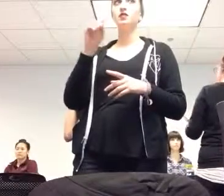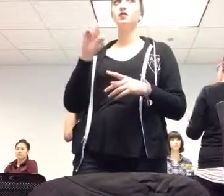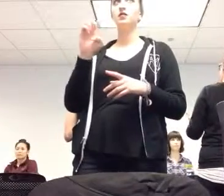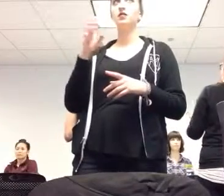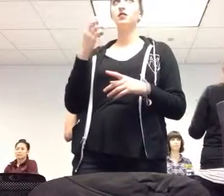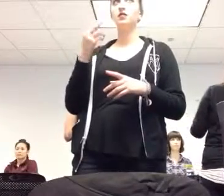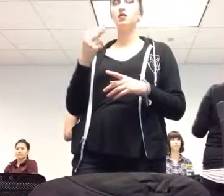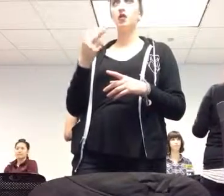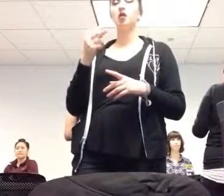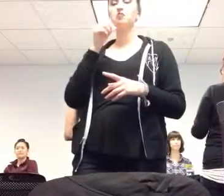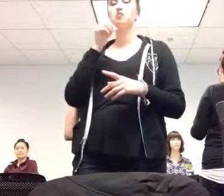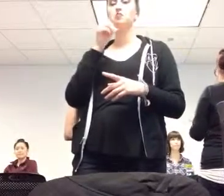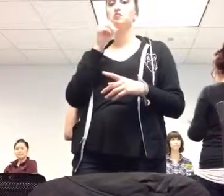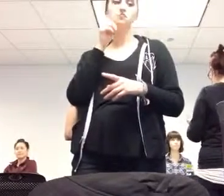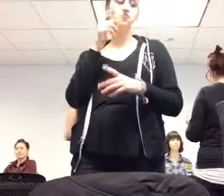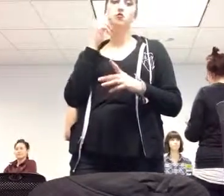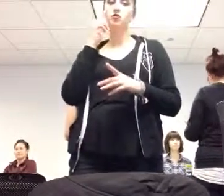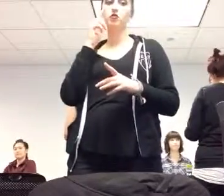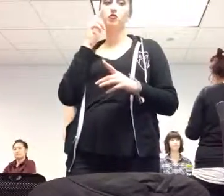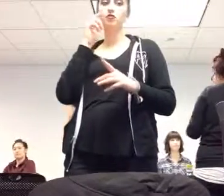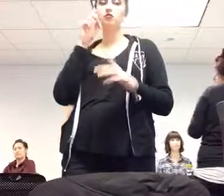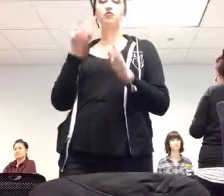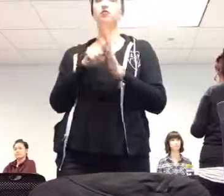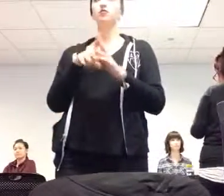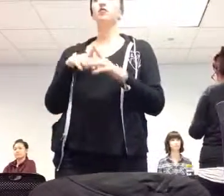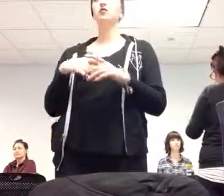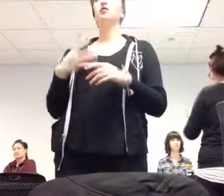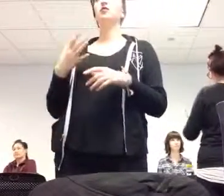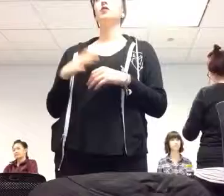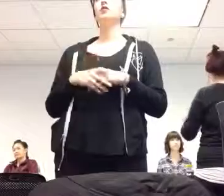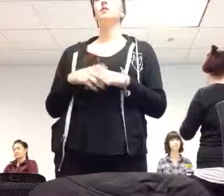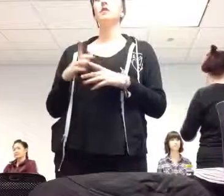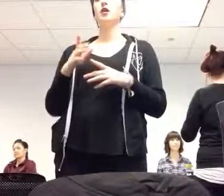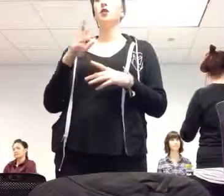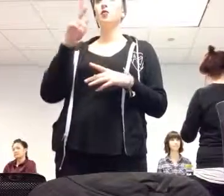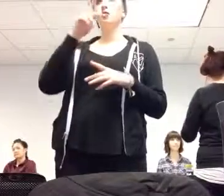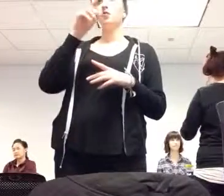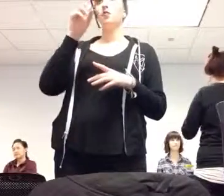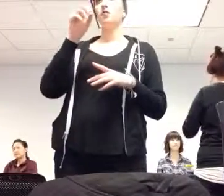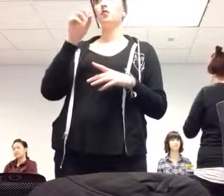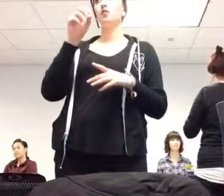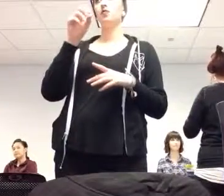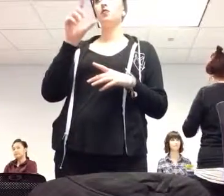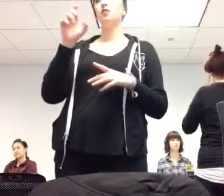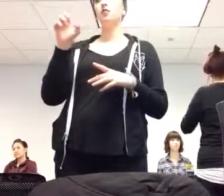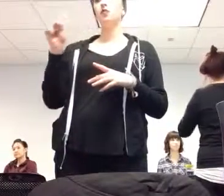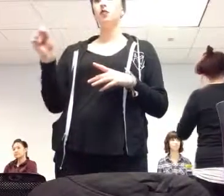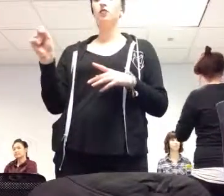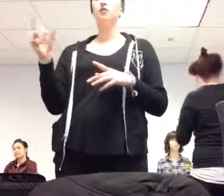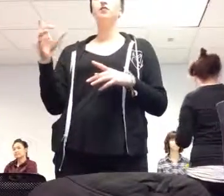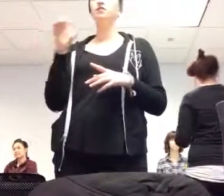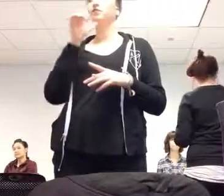Slavic, they didn't feel any special kindred to them. It was still Russian for Russians, and you guys